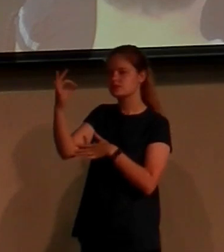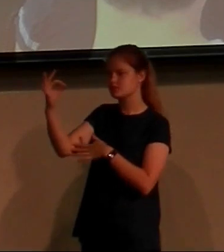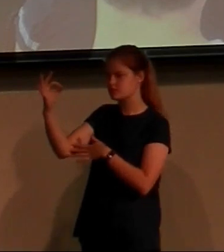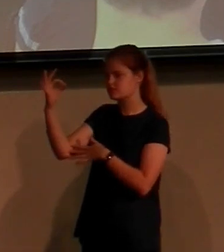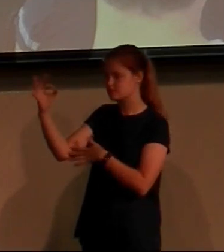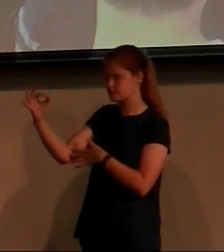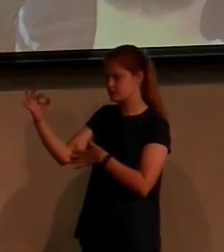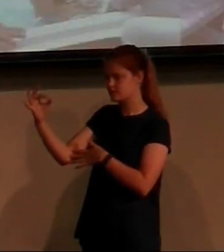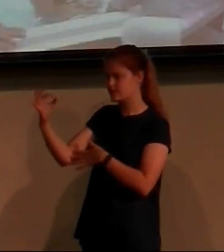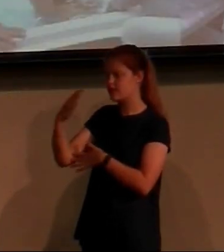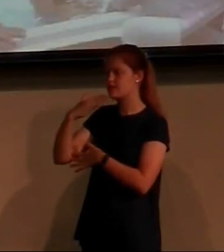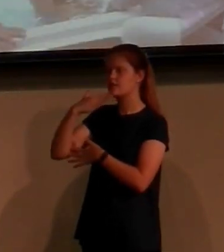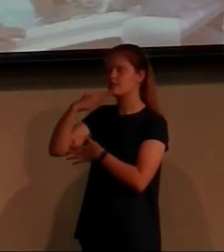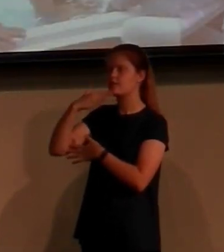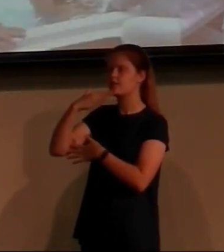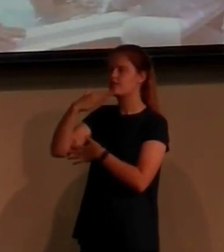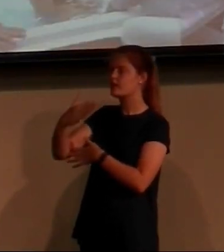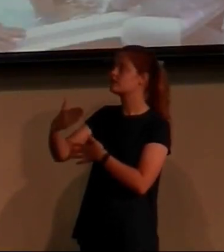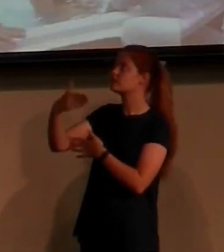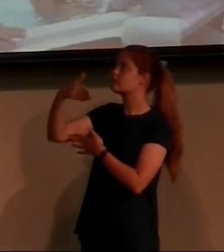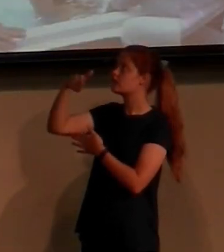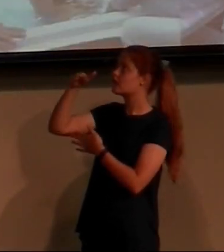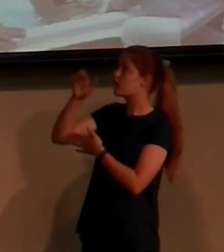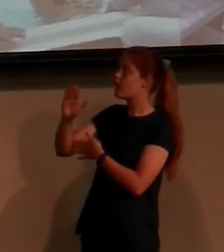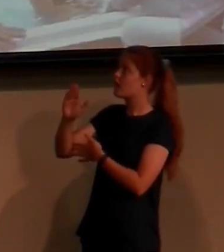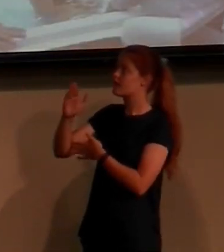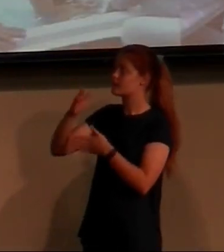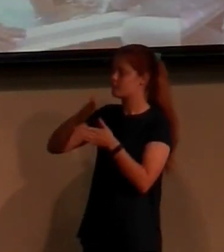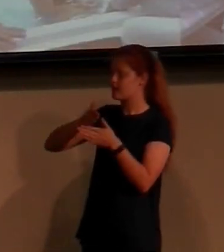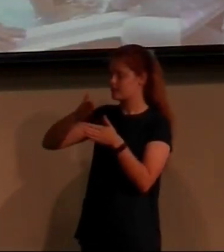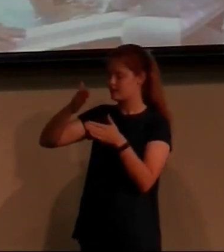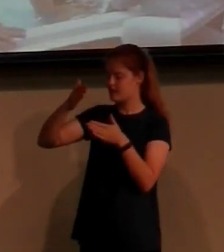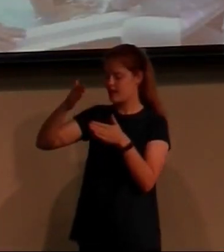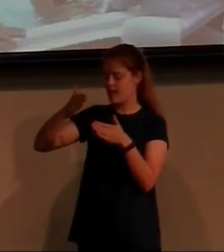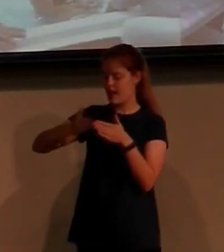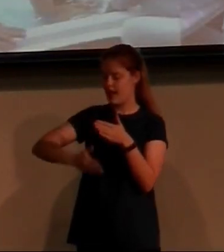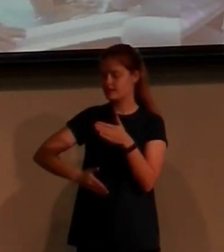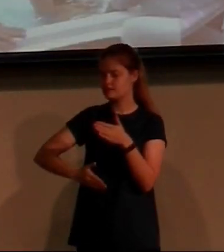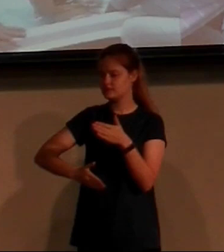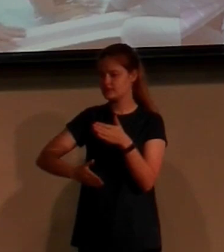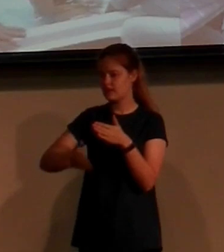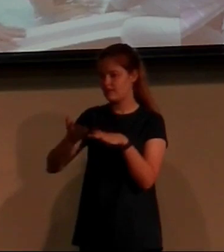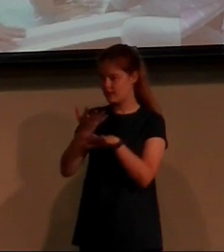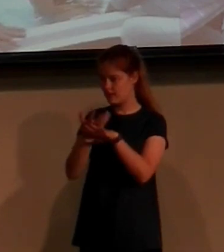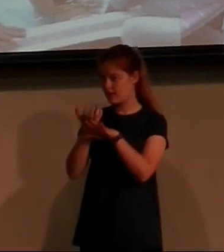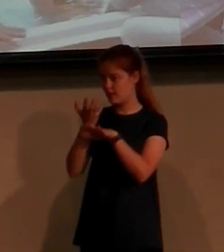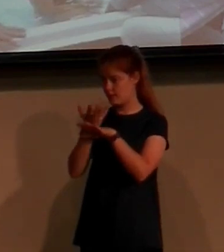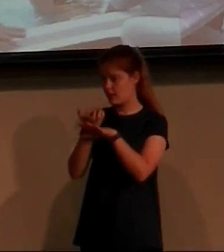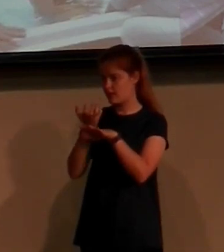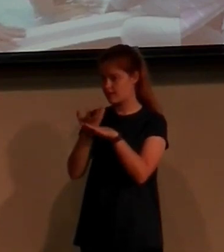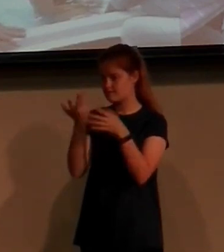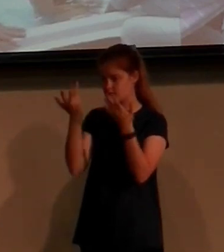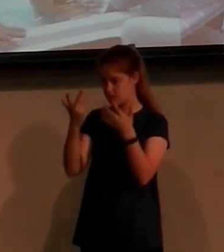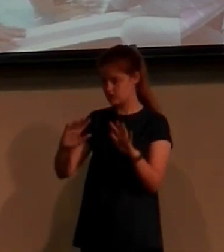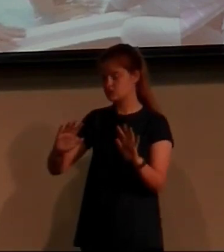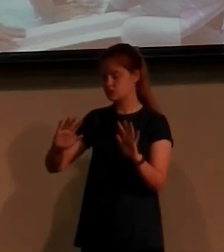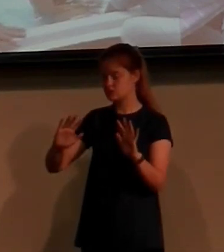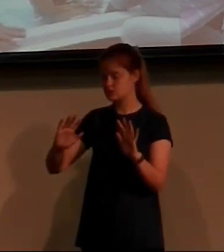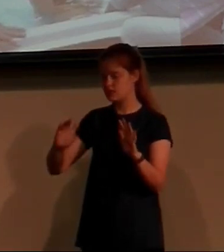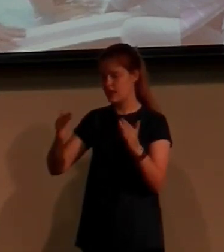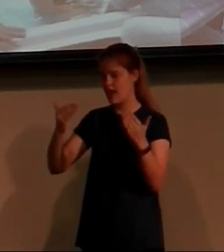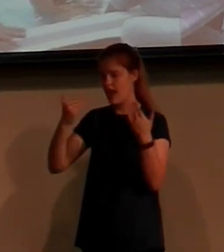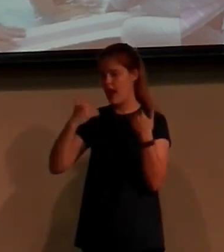And thanks to God, by the end of the campaign, we had